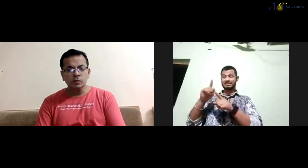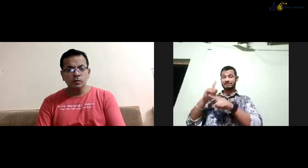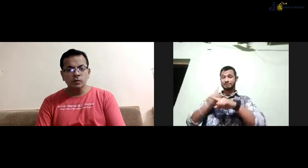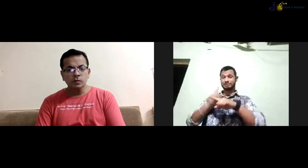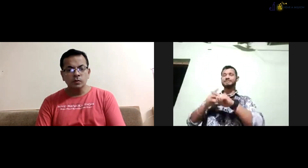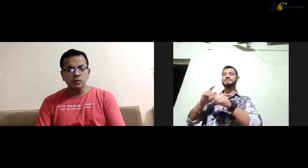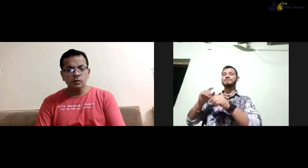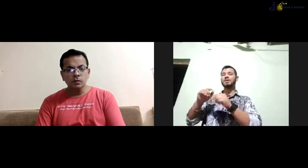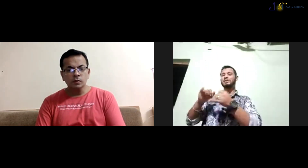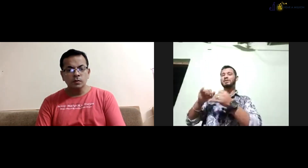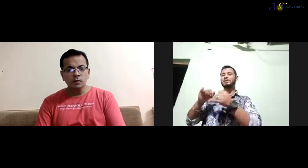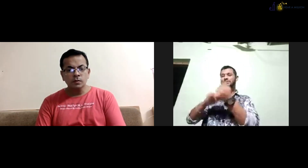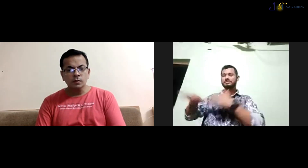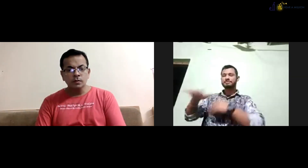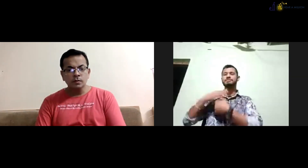by using wheelchair.